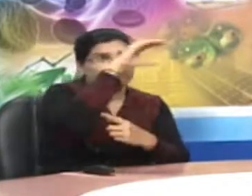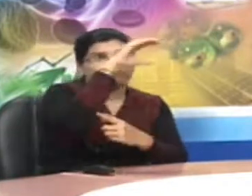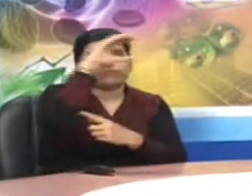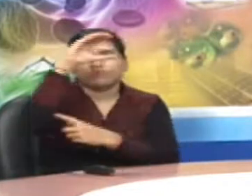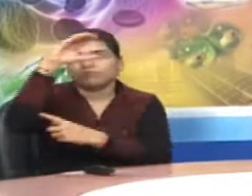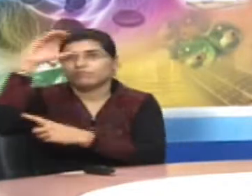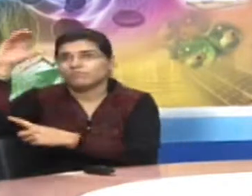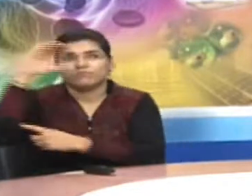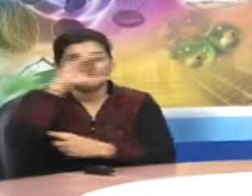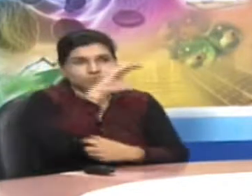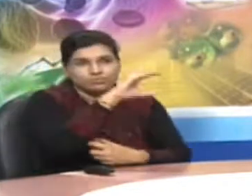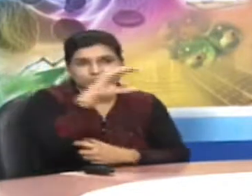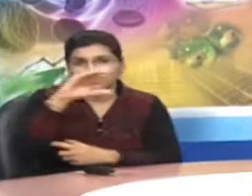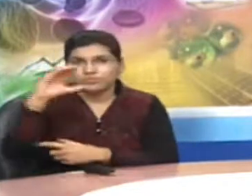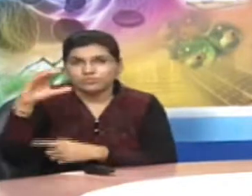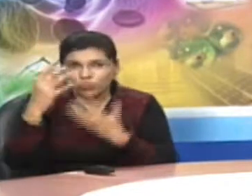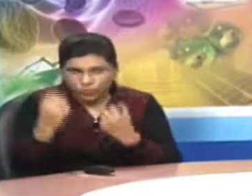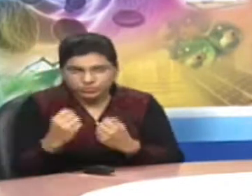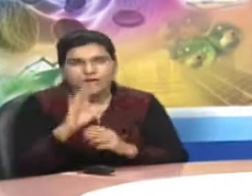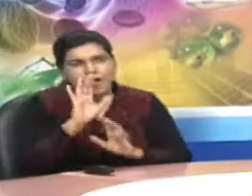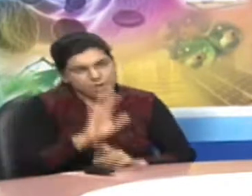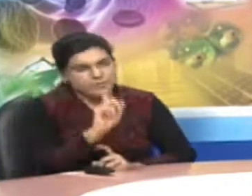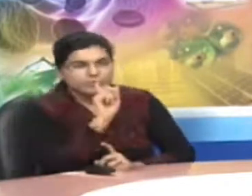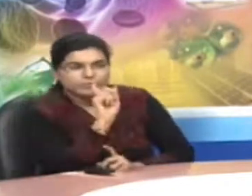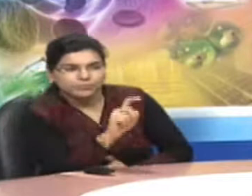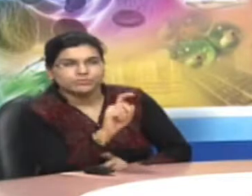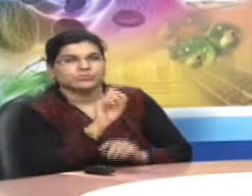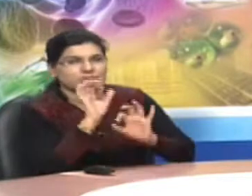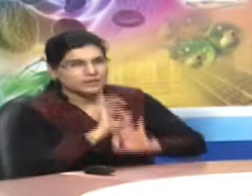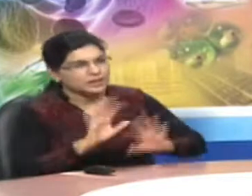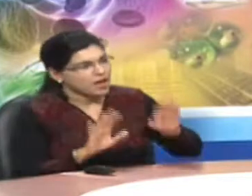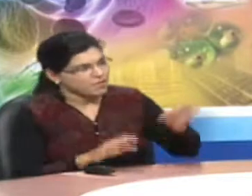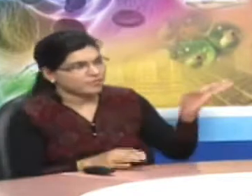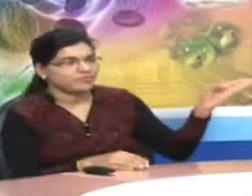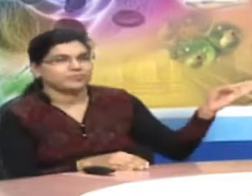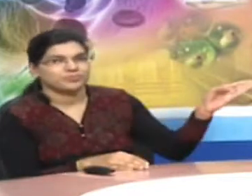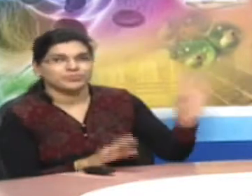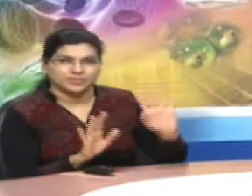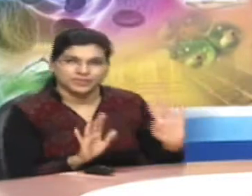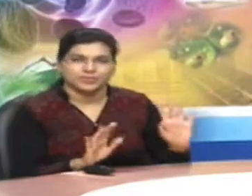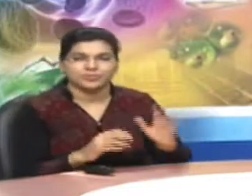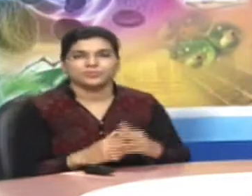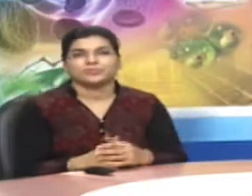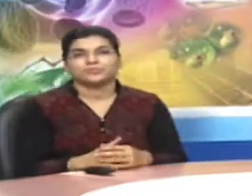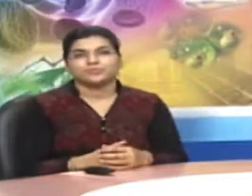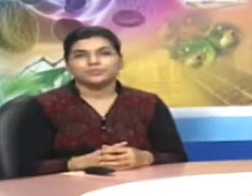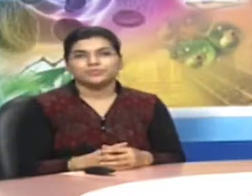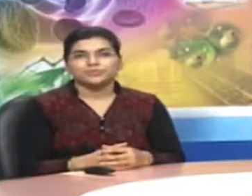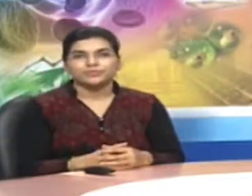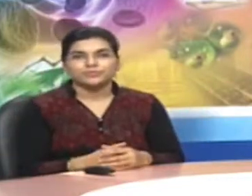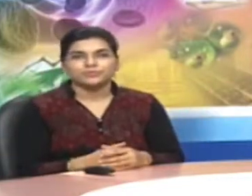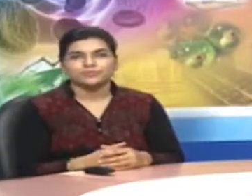slide sorter, where you can see all the slides at one time together and see it for yourself.